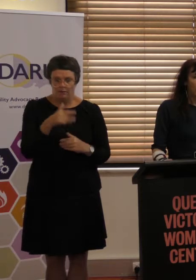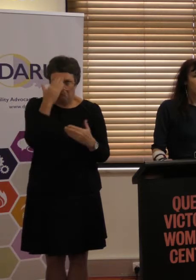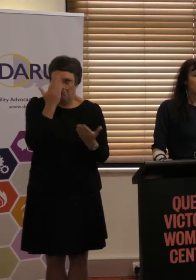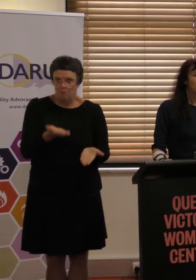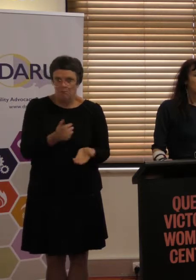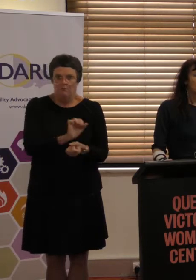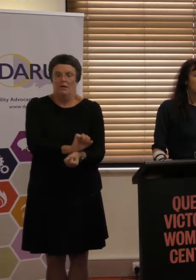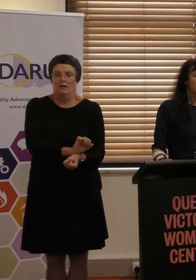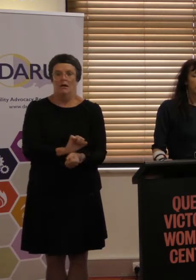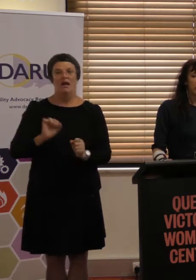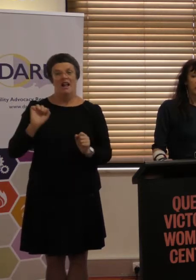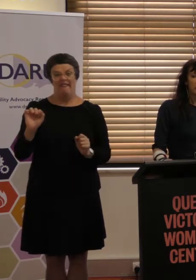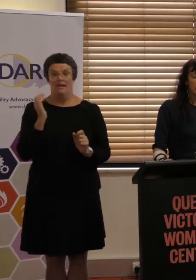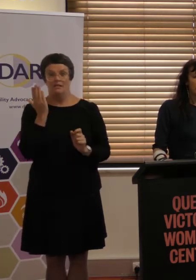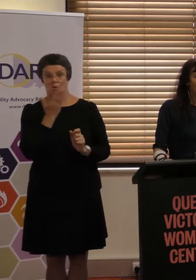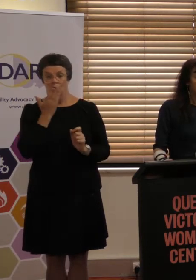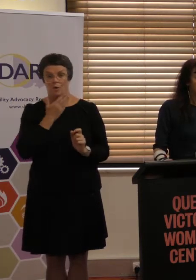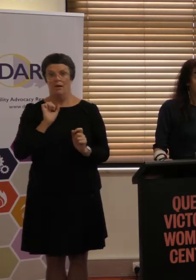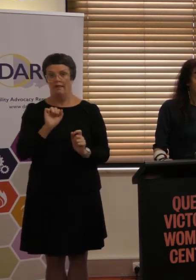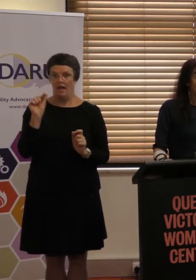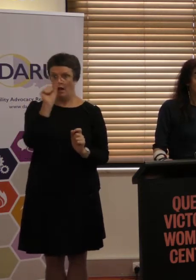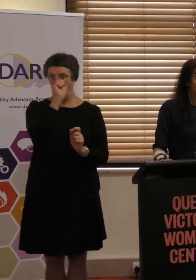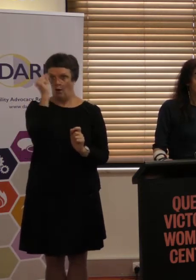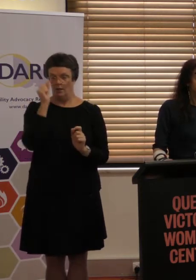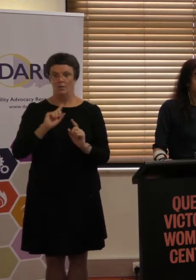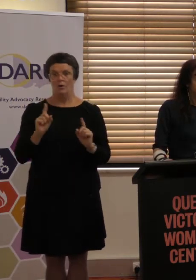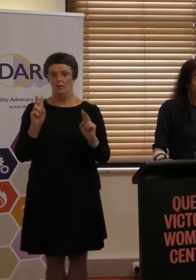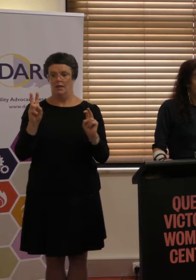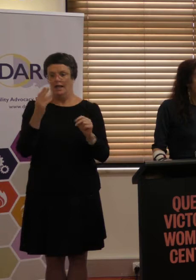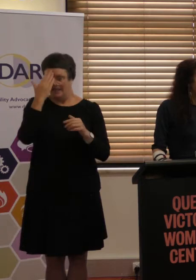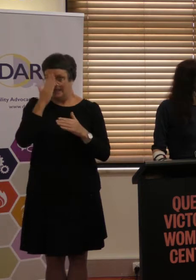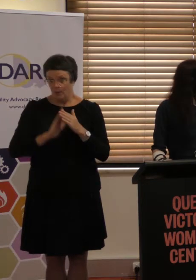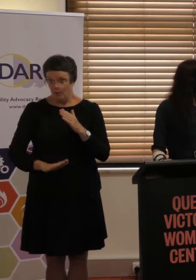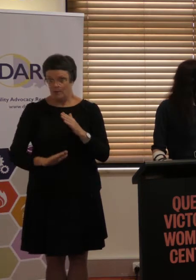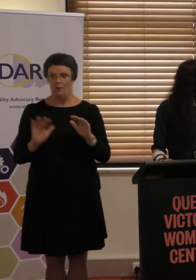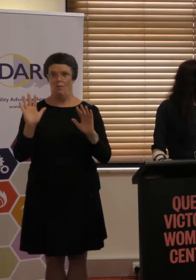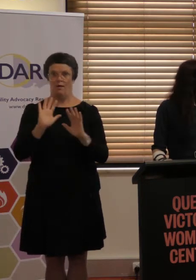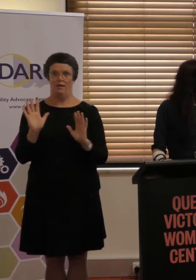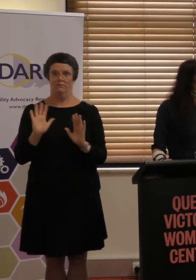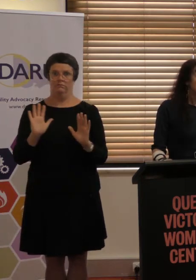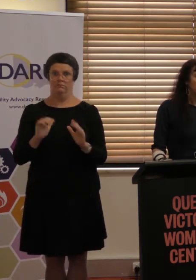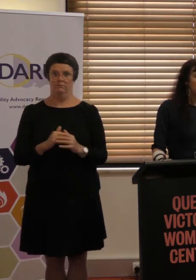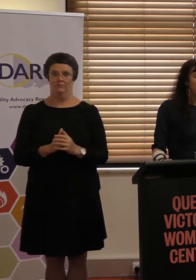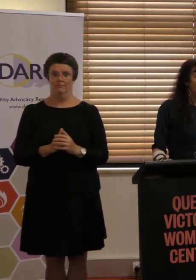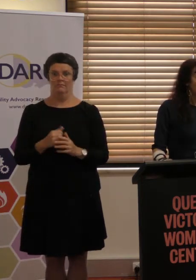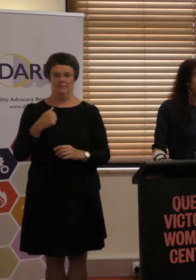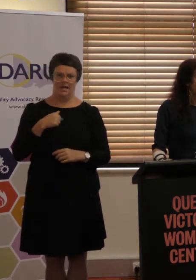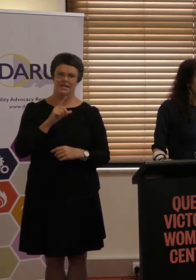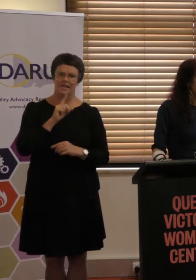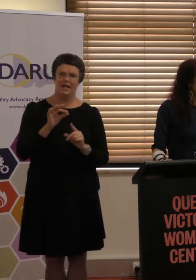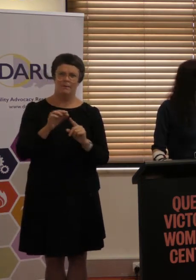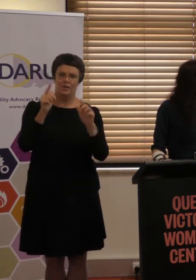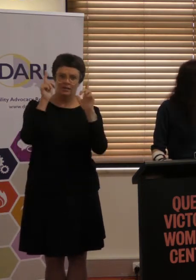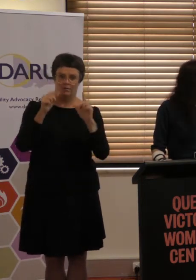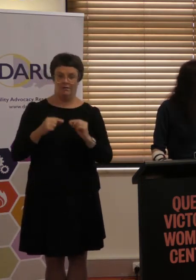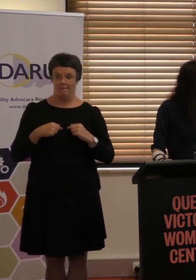their goals was experience the weather conditions. As I said to the principal, my goldfish can